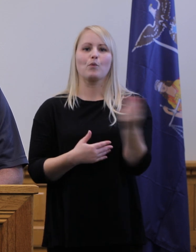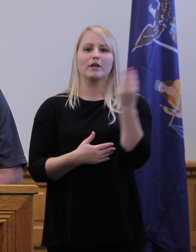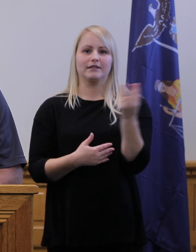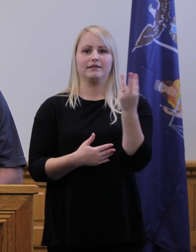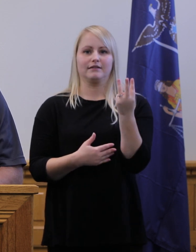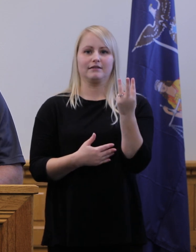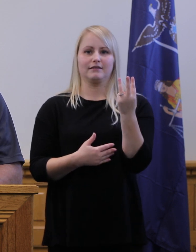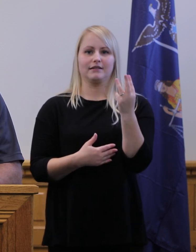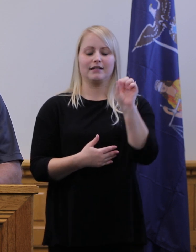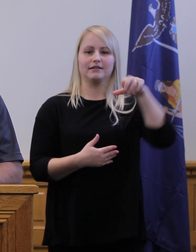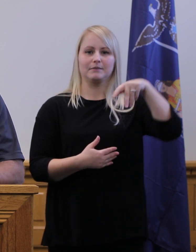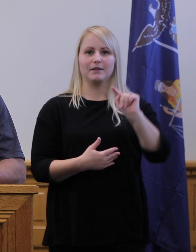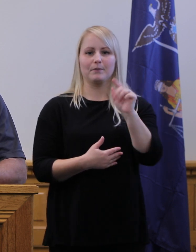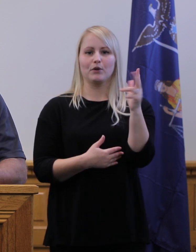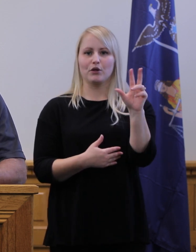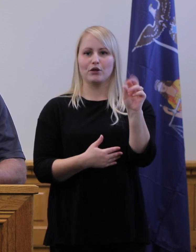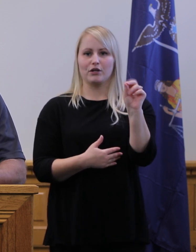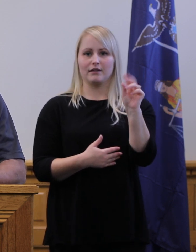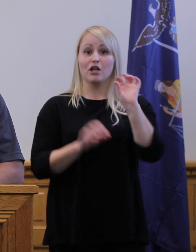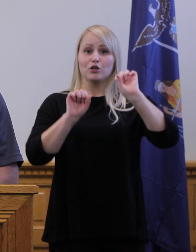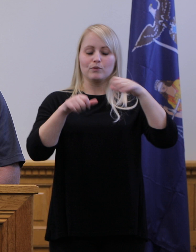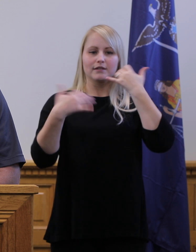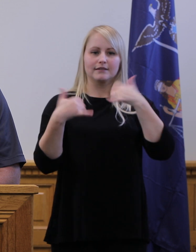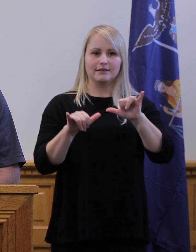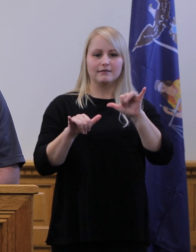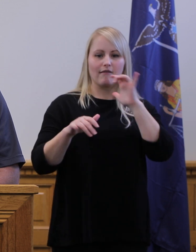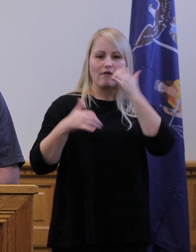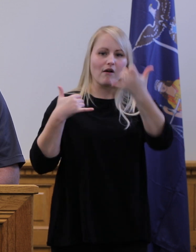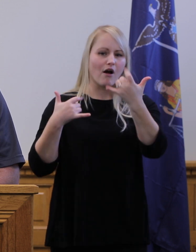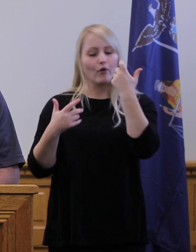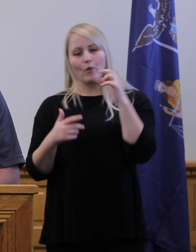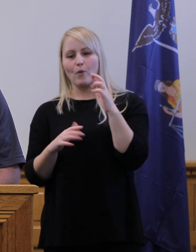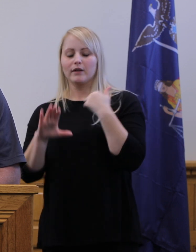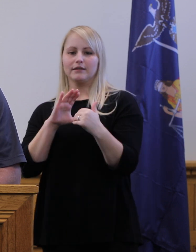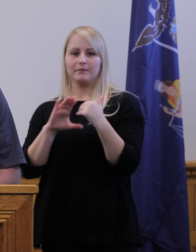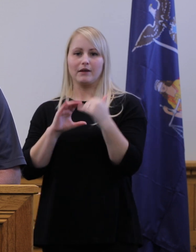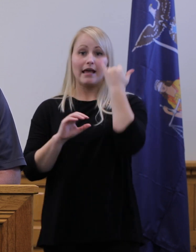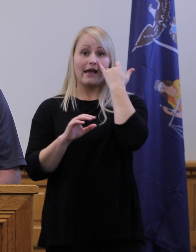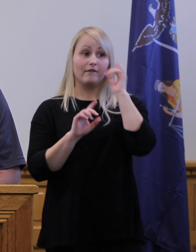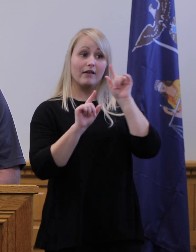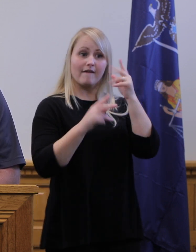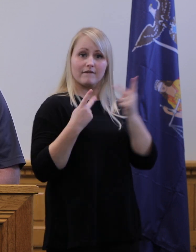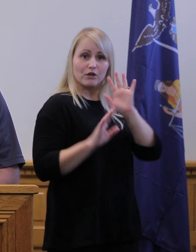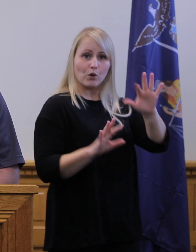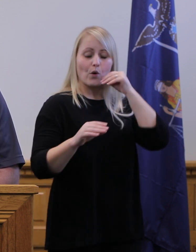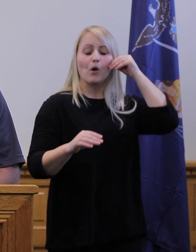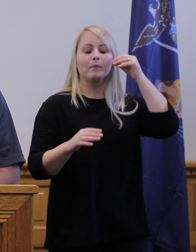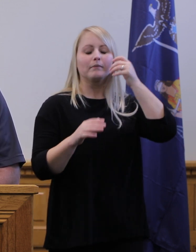you can still respond online, by phone, or by email. If a census taker comes to your home, please